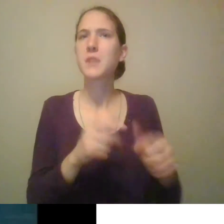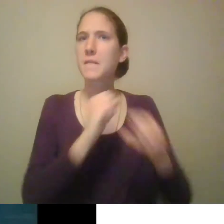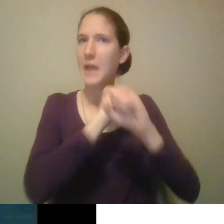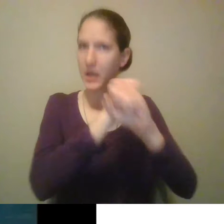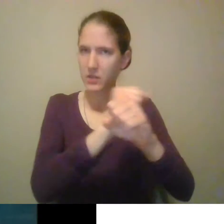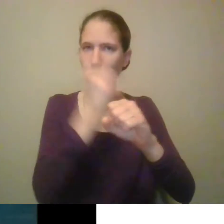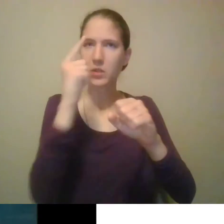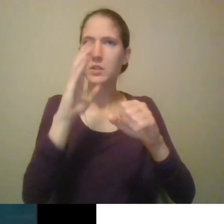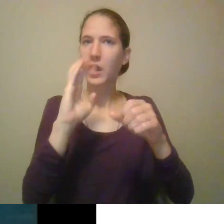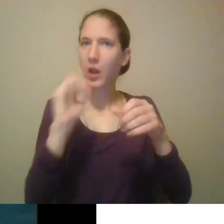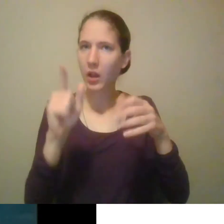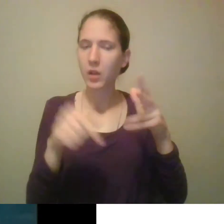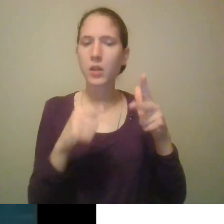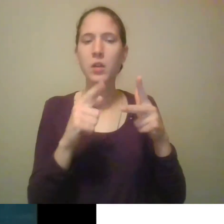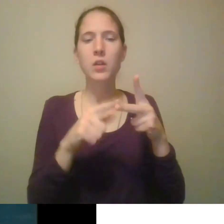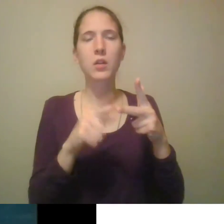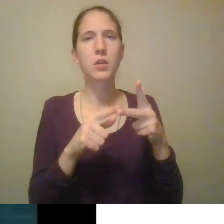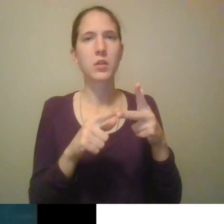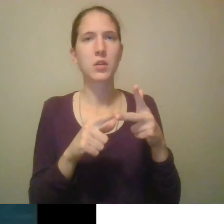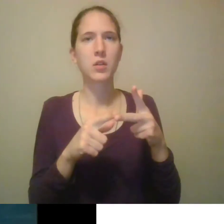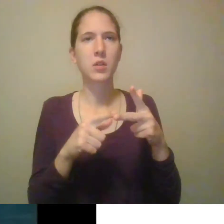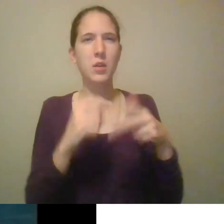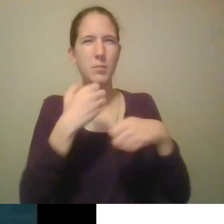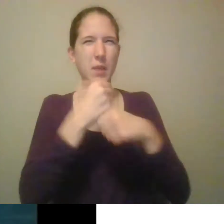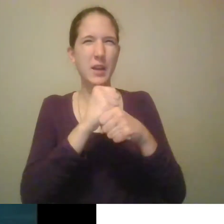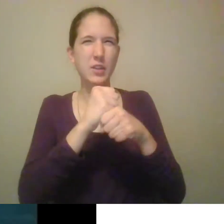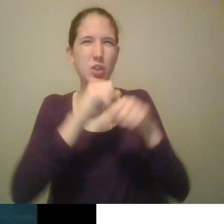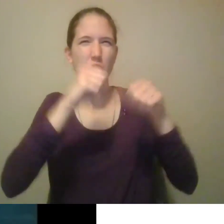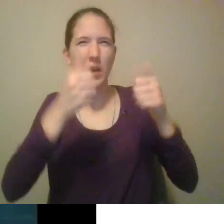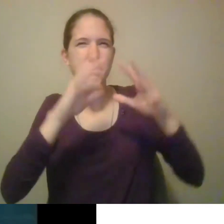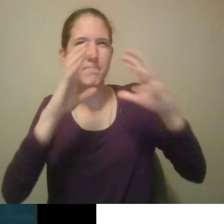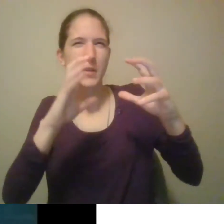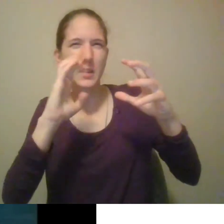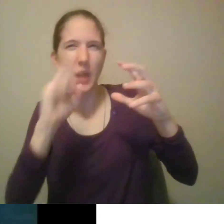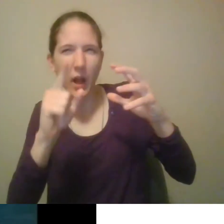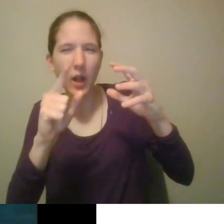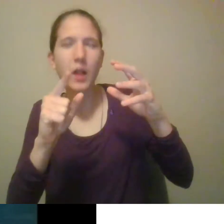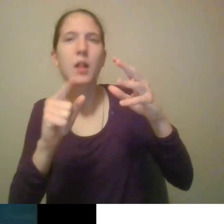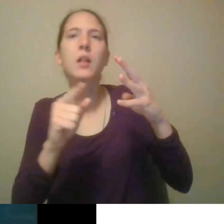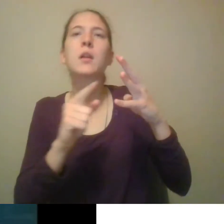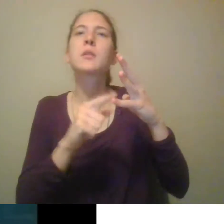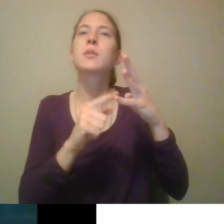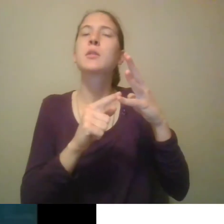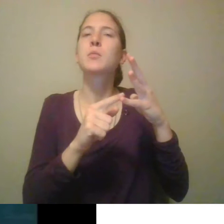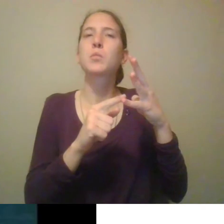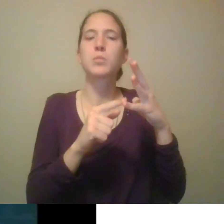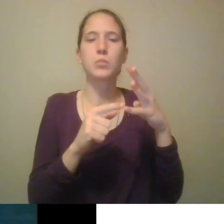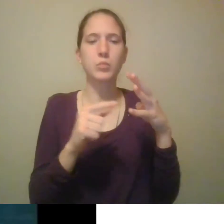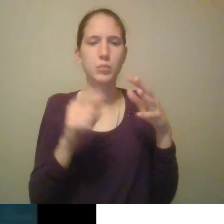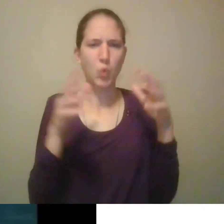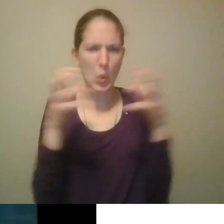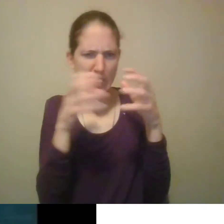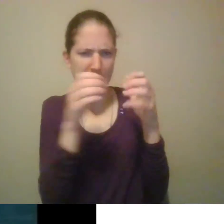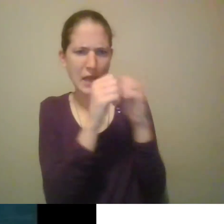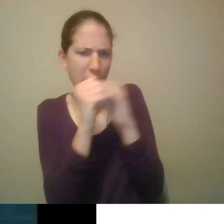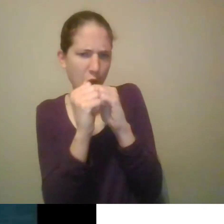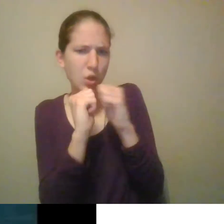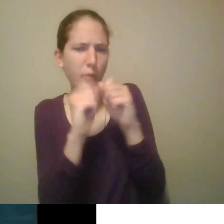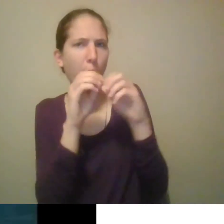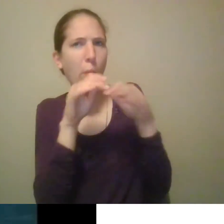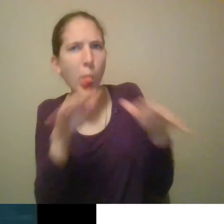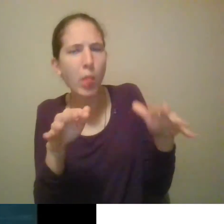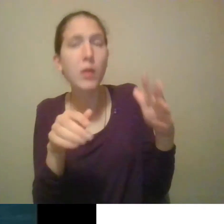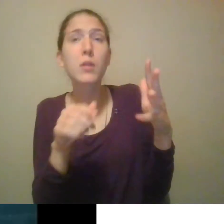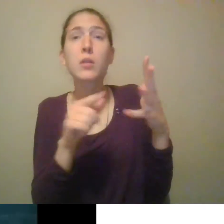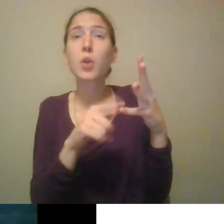All right, it gives the cell its shape and holds it together, and it also has to be flexible while doing all this. It has to be able to have some give and